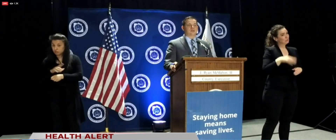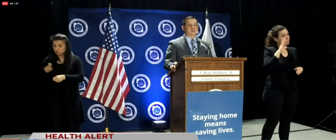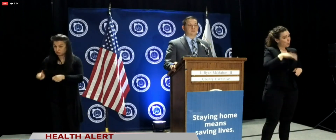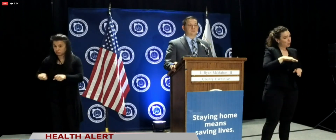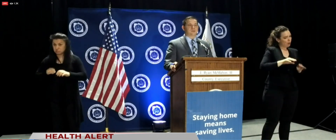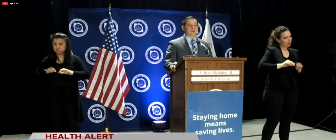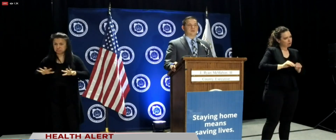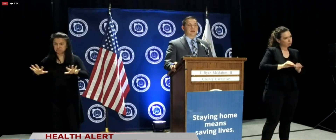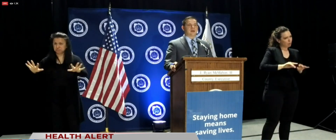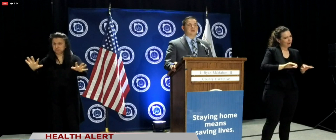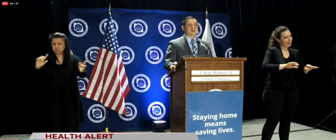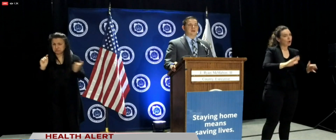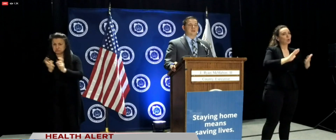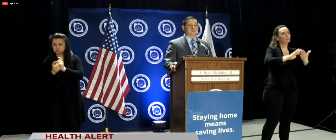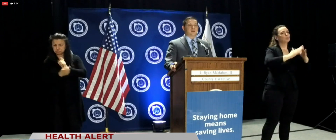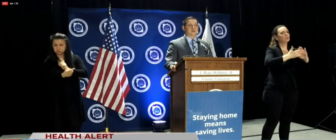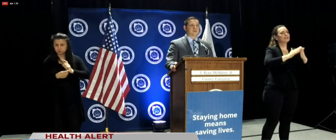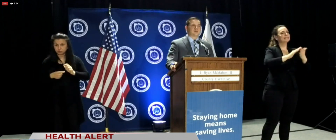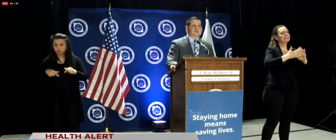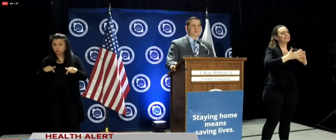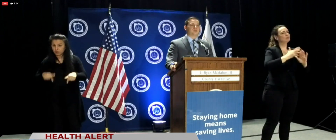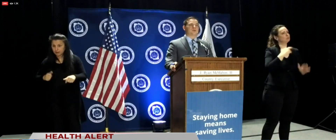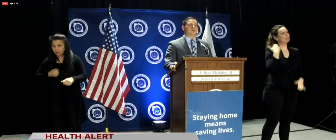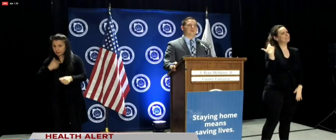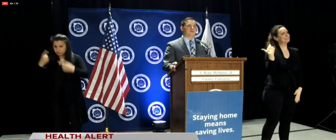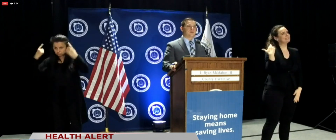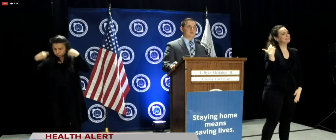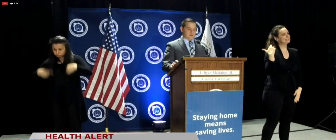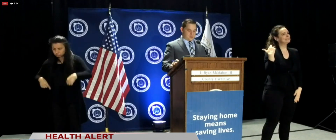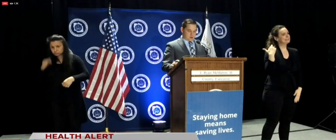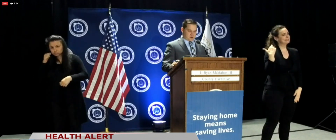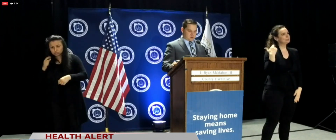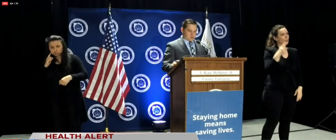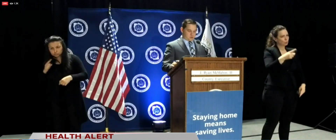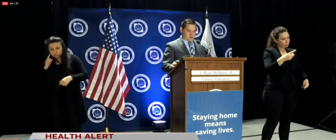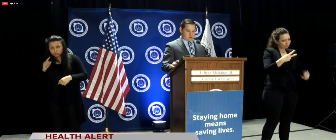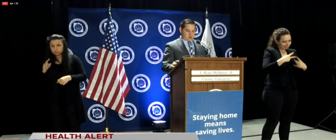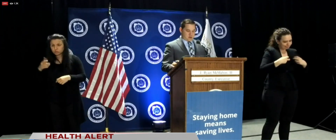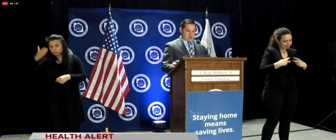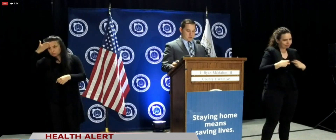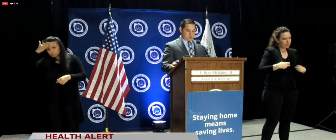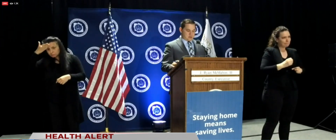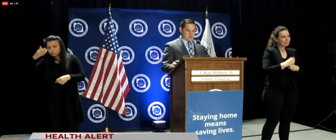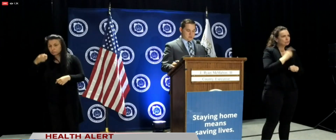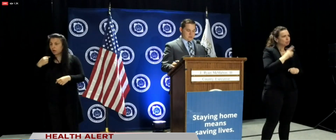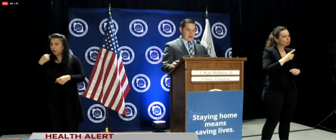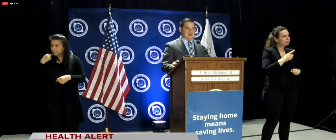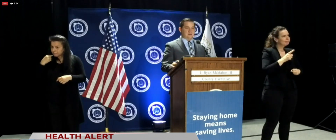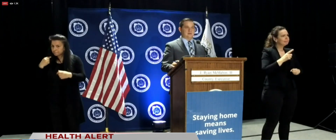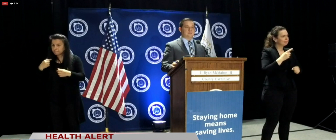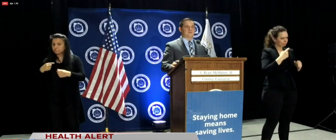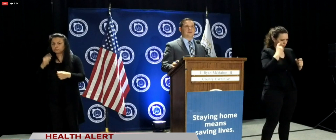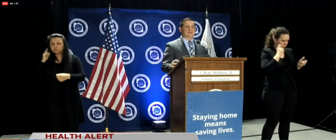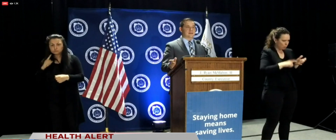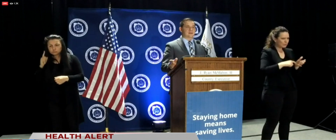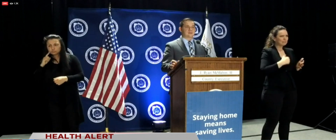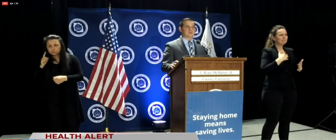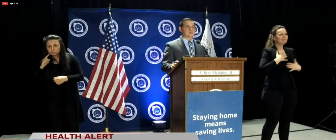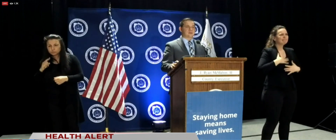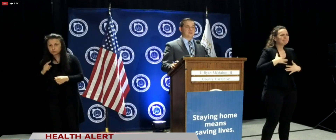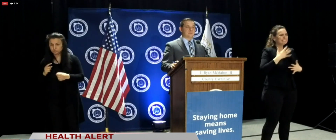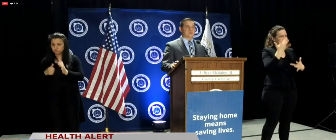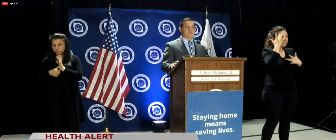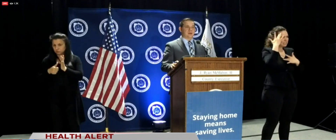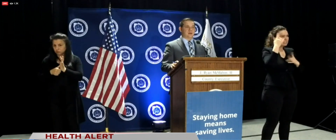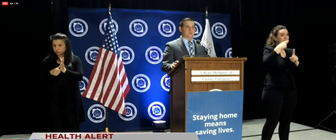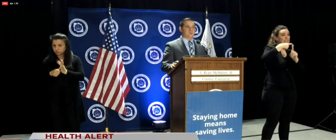watch your symptoms every day. It doesn't hurt to take your temperature, even if you're not feeling sick. Just